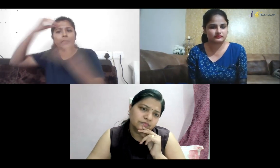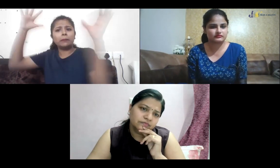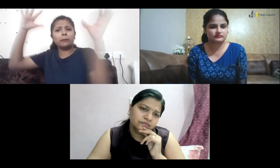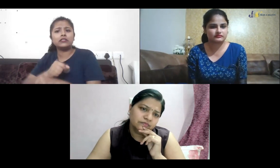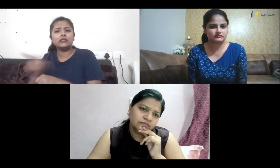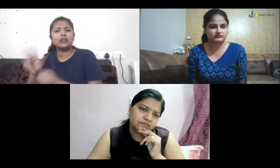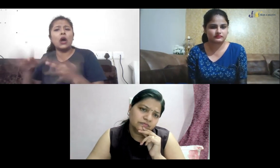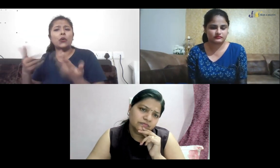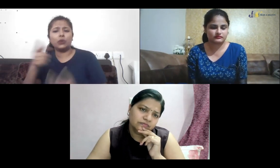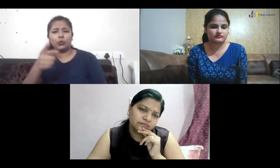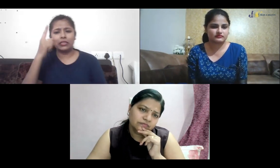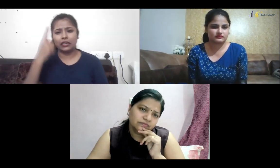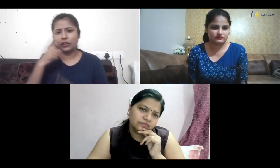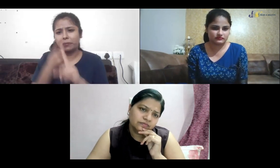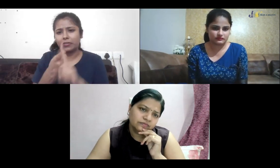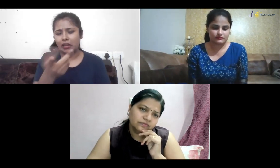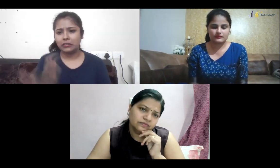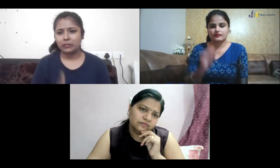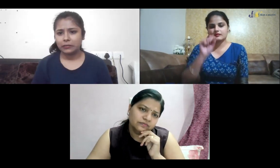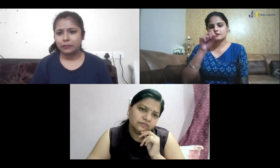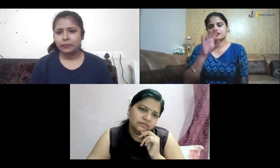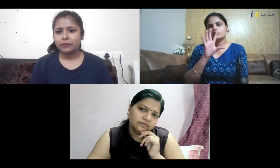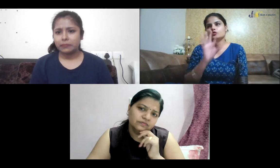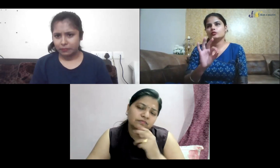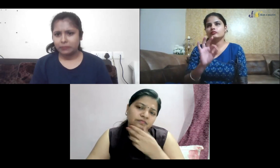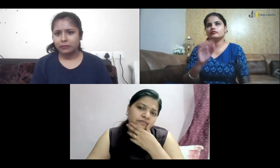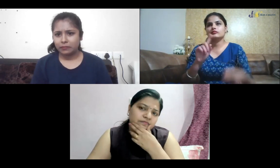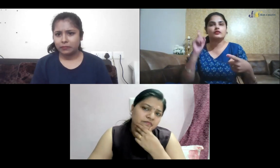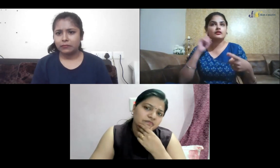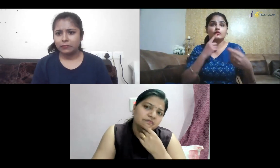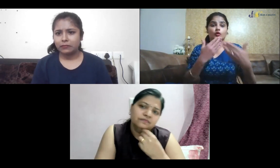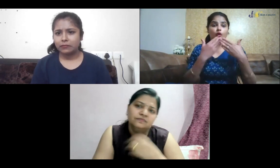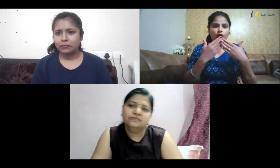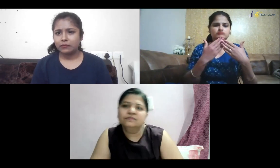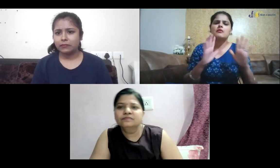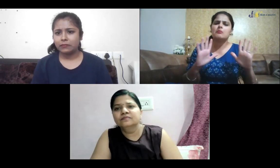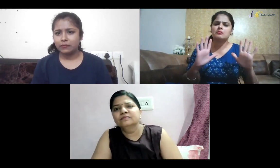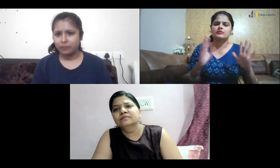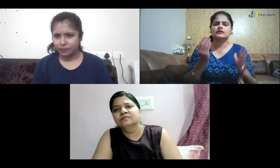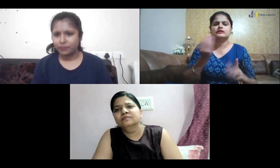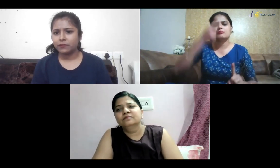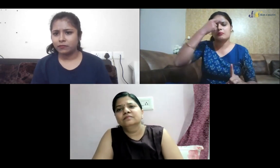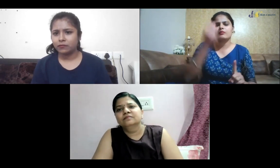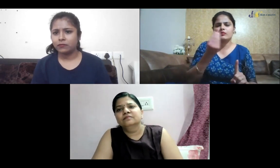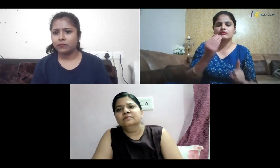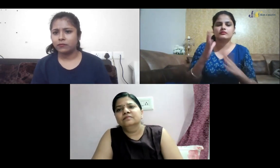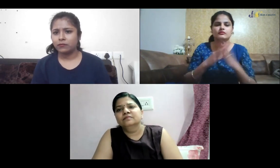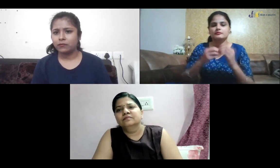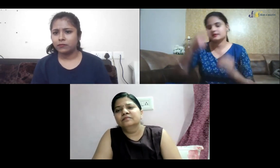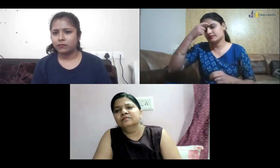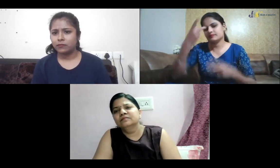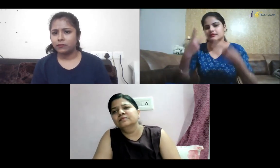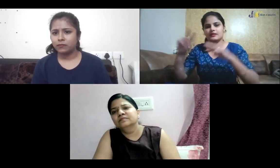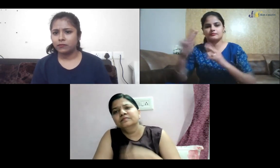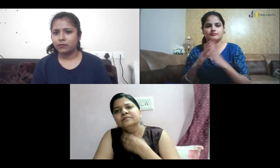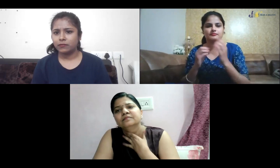leaves from schools and their awareness was missing. So what do you think on this point, Kavita? I think